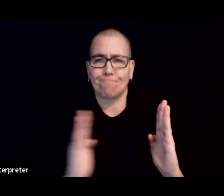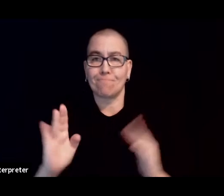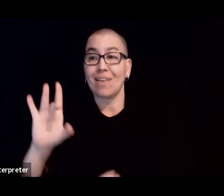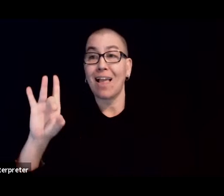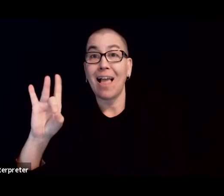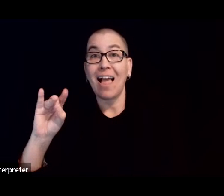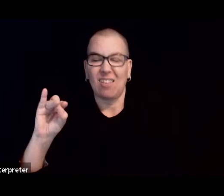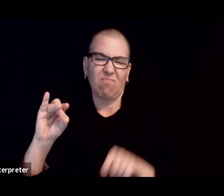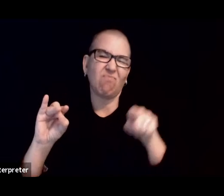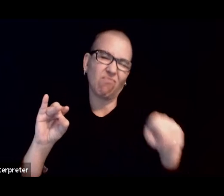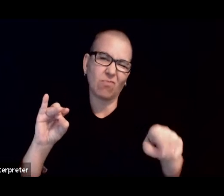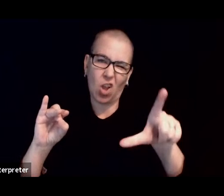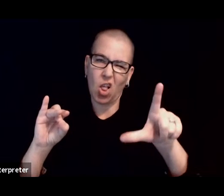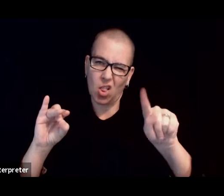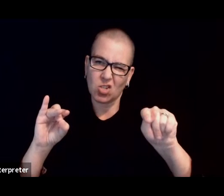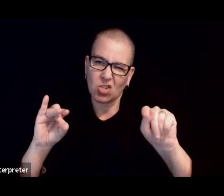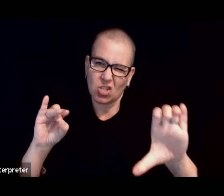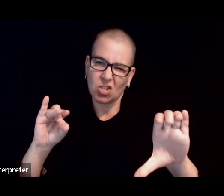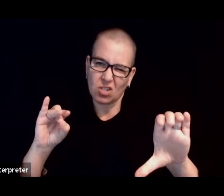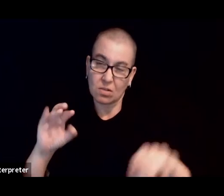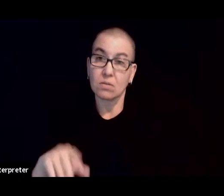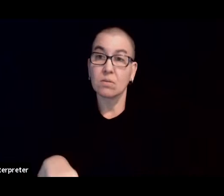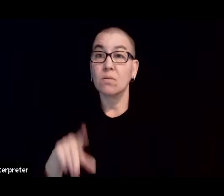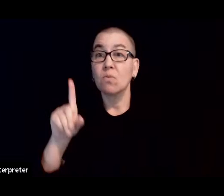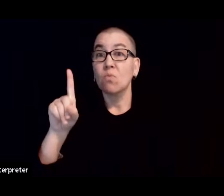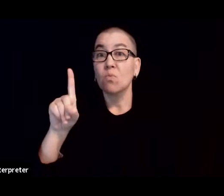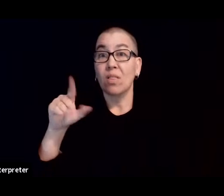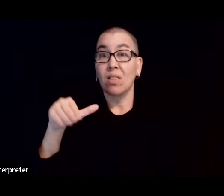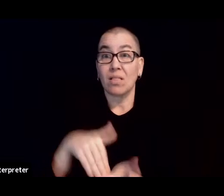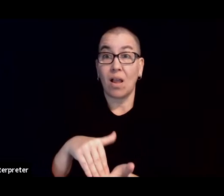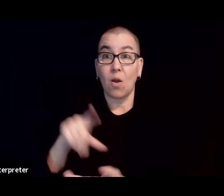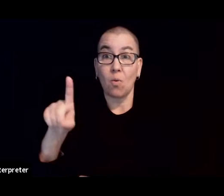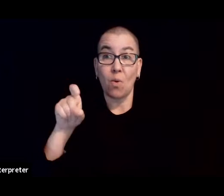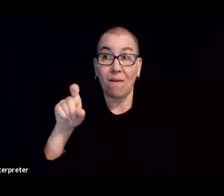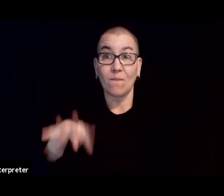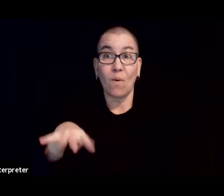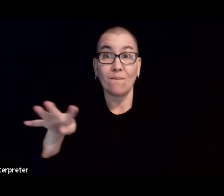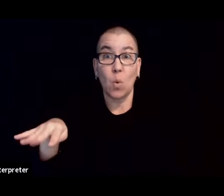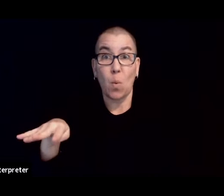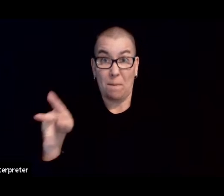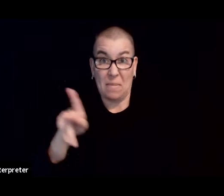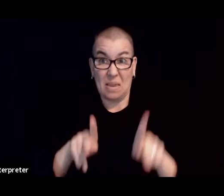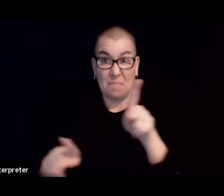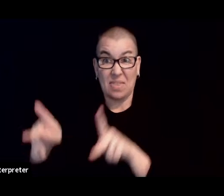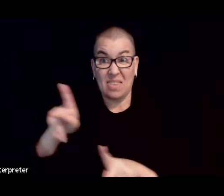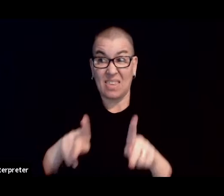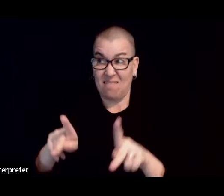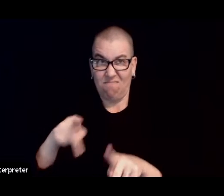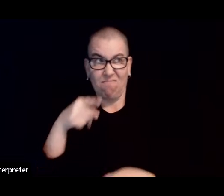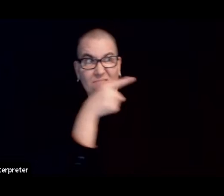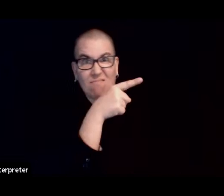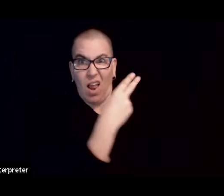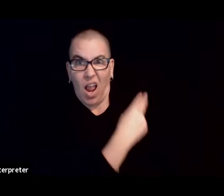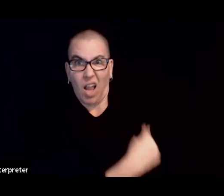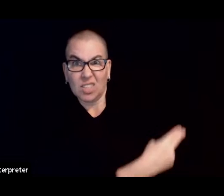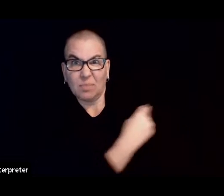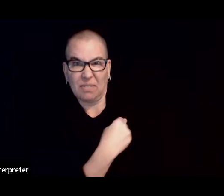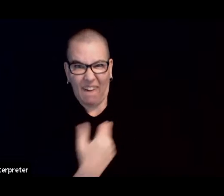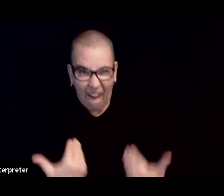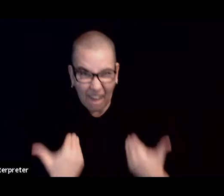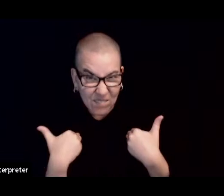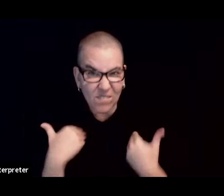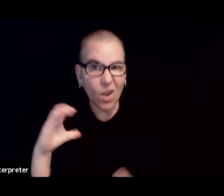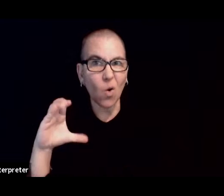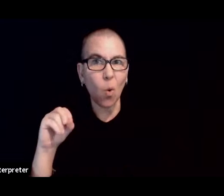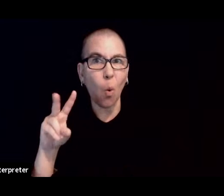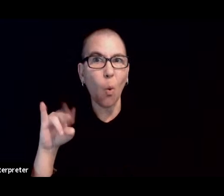There are 1,144 people currently in Minnesota hospitals with COVID-19, 207 in